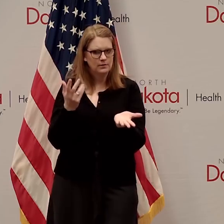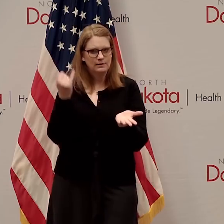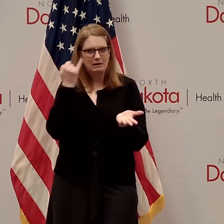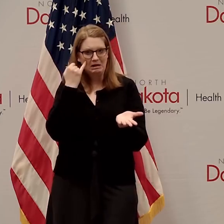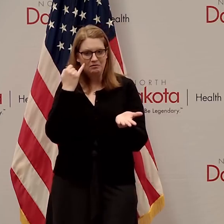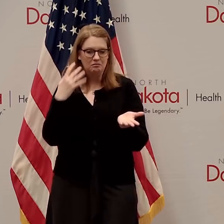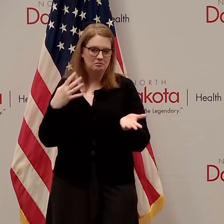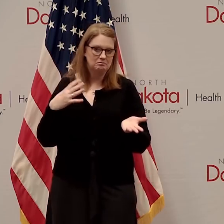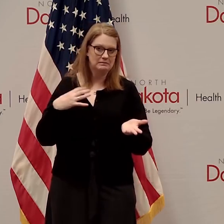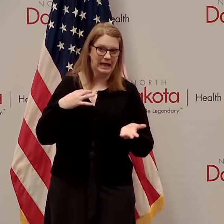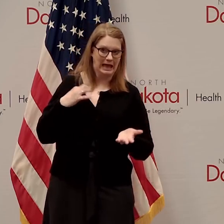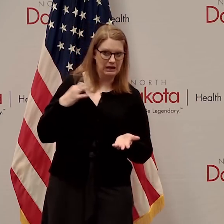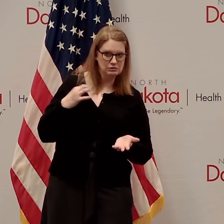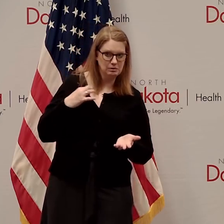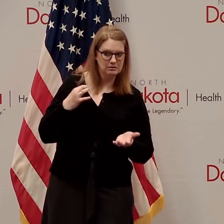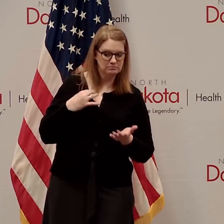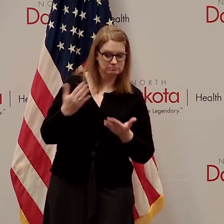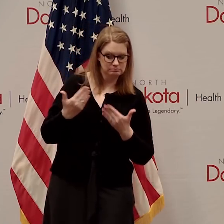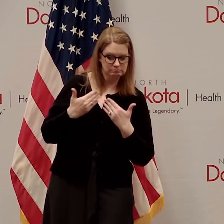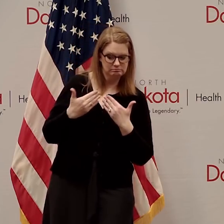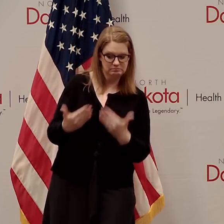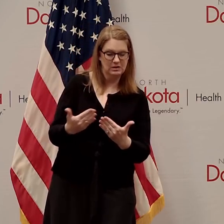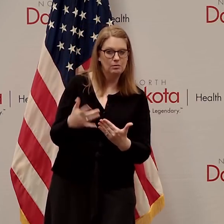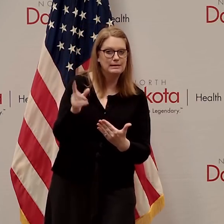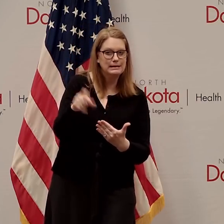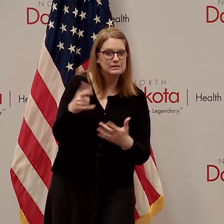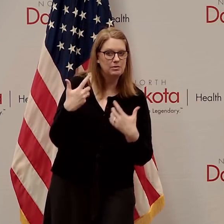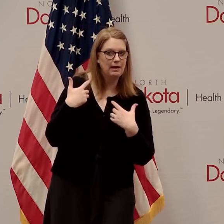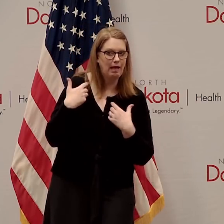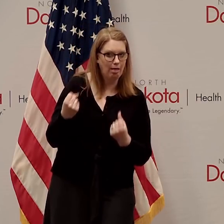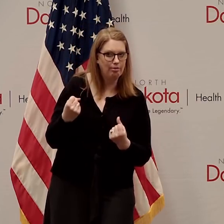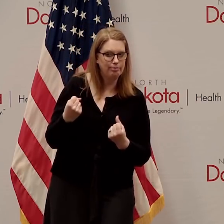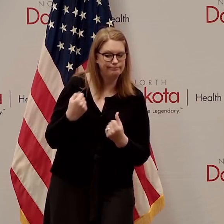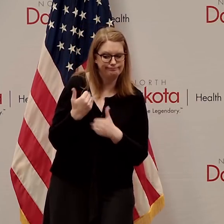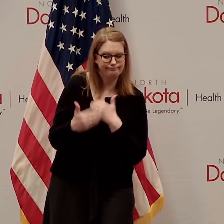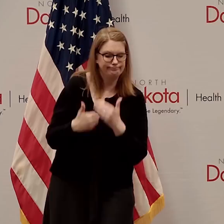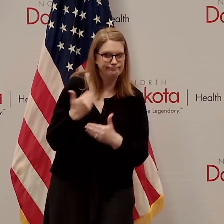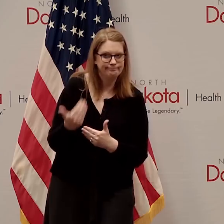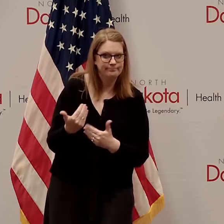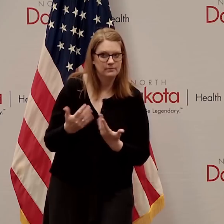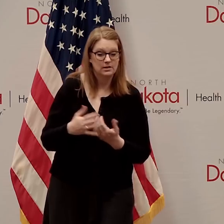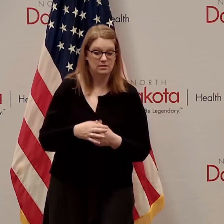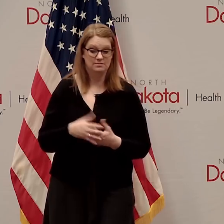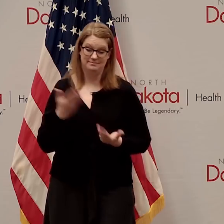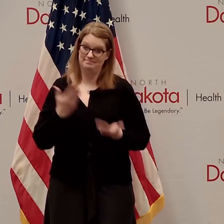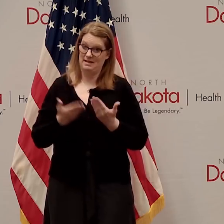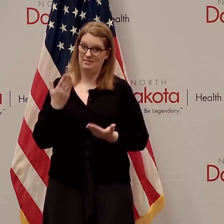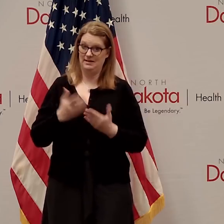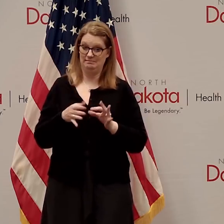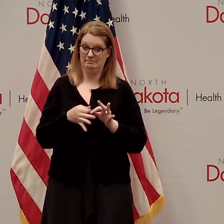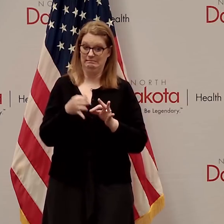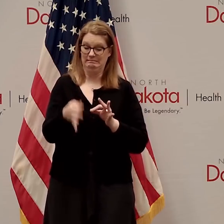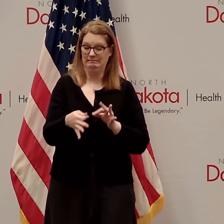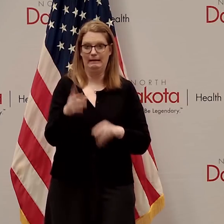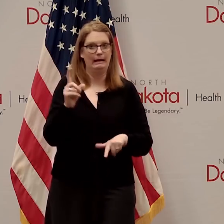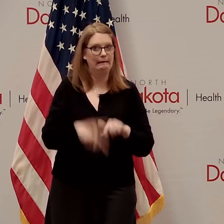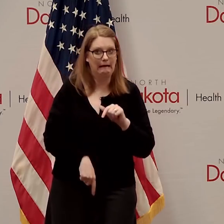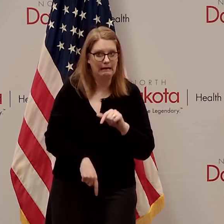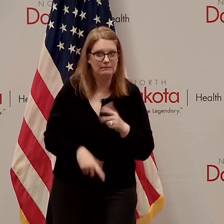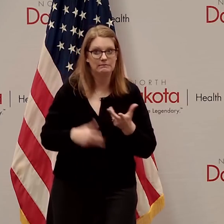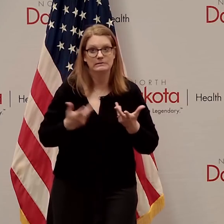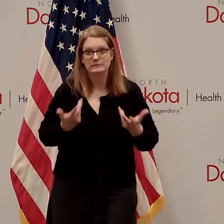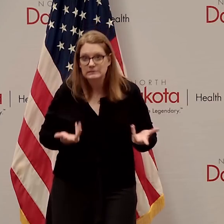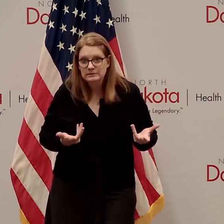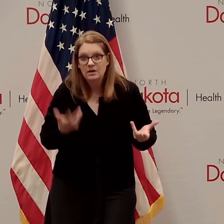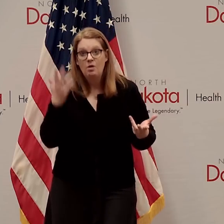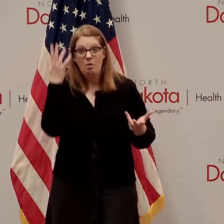be eligible to proceed with necessary health procedures that perhaps should not be deferred because we do at this moment